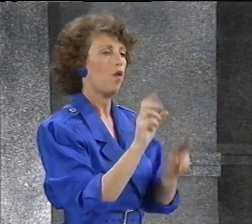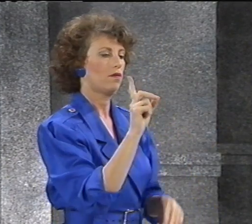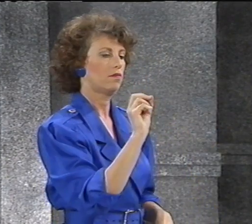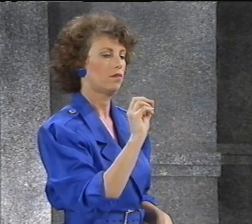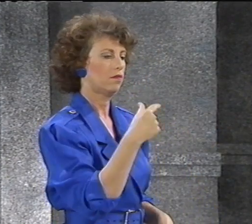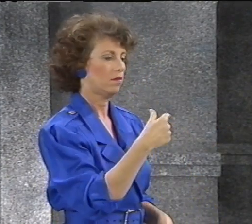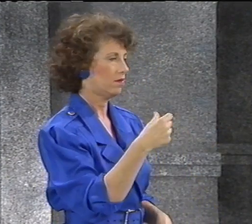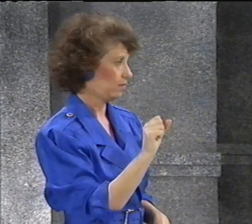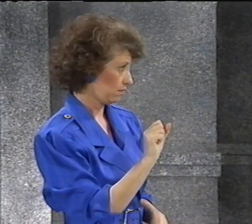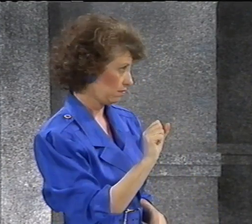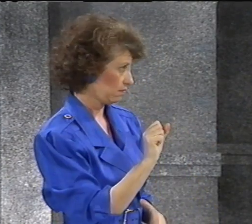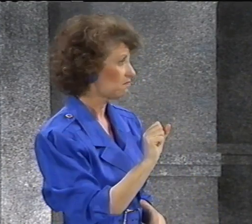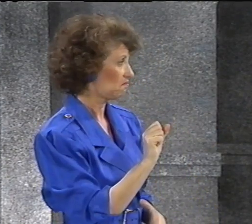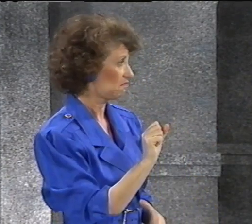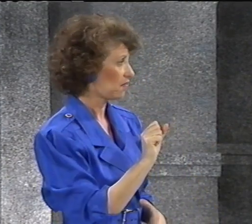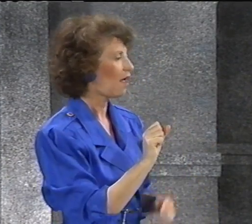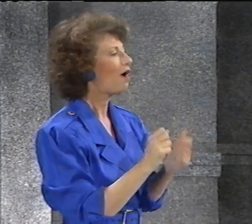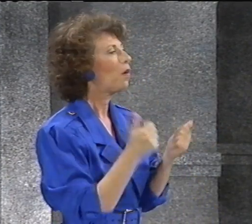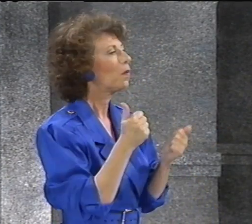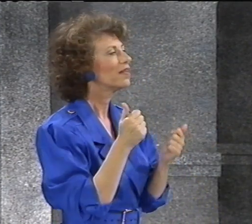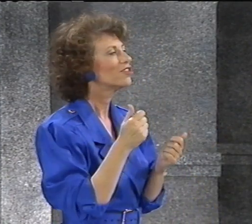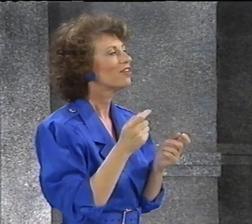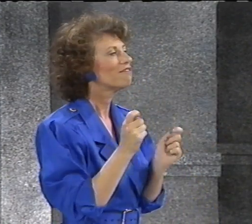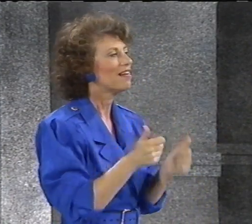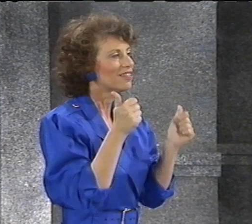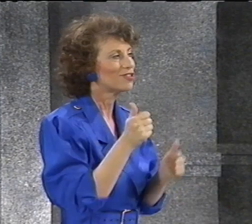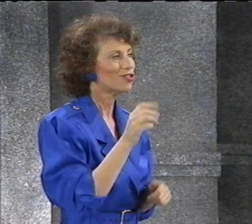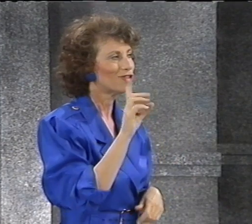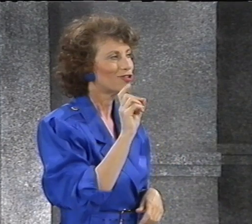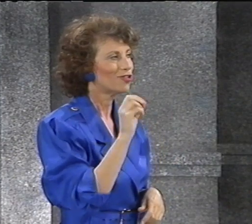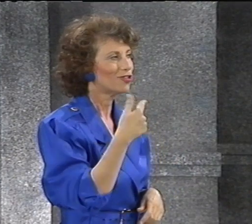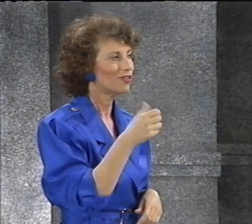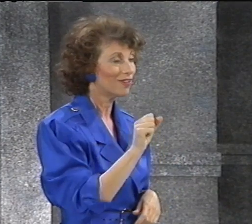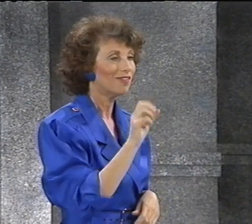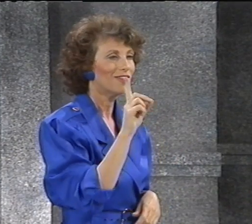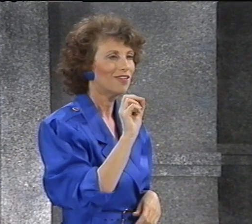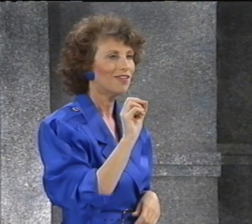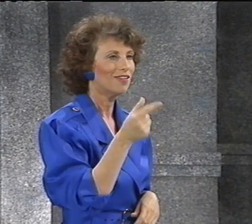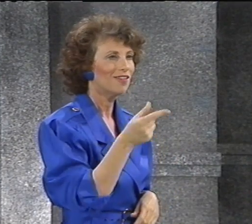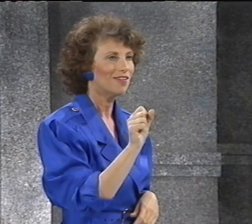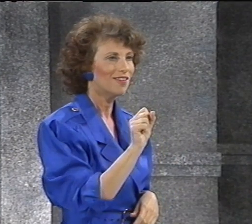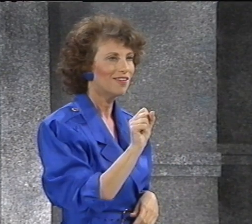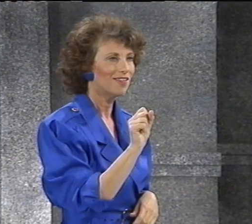The G could also face sideways. Now, which is faster?